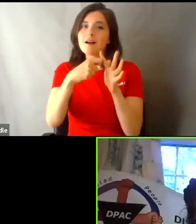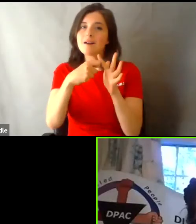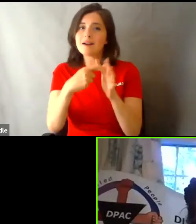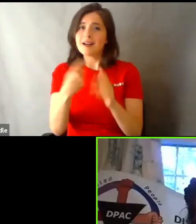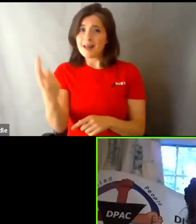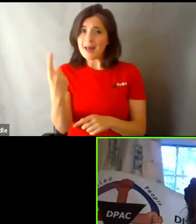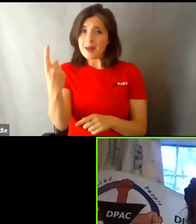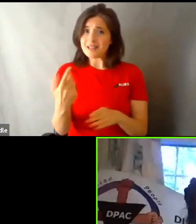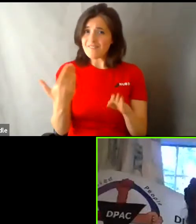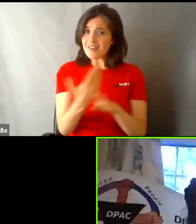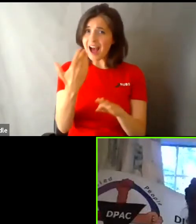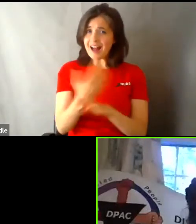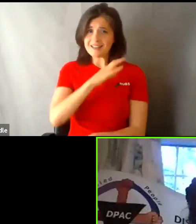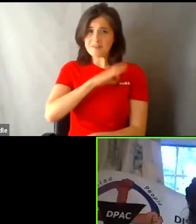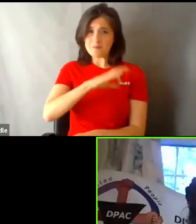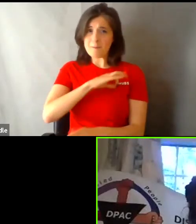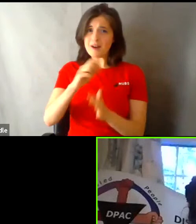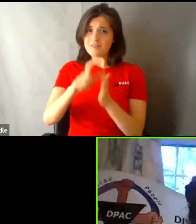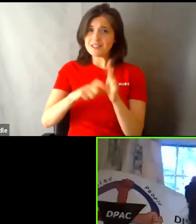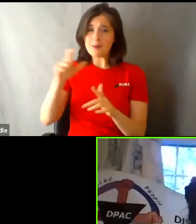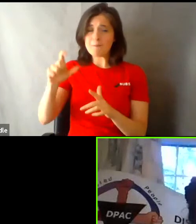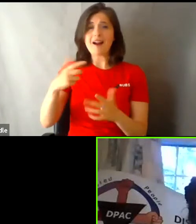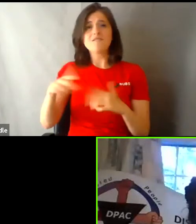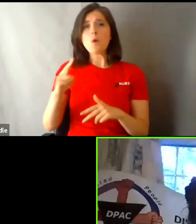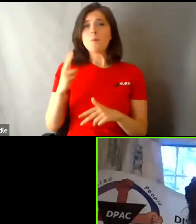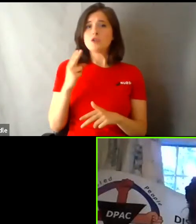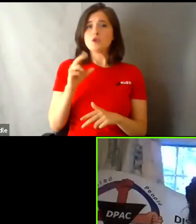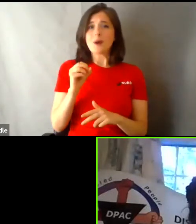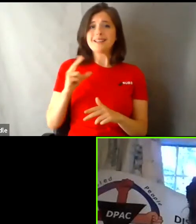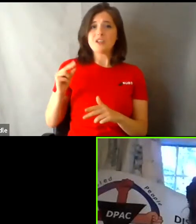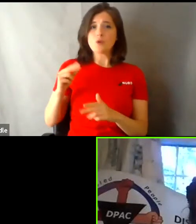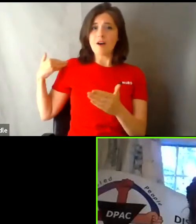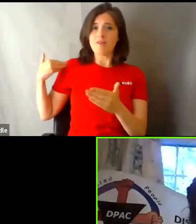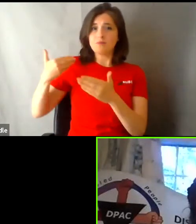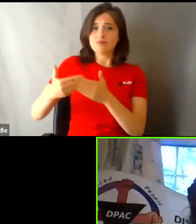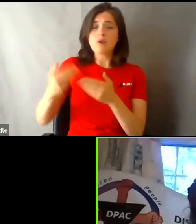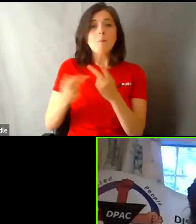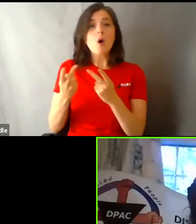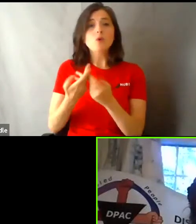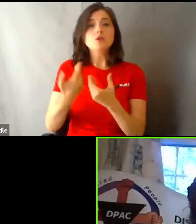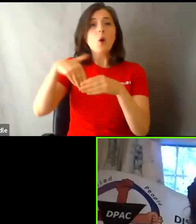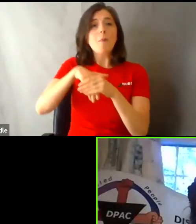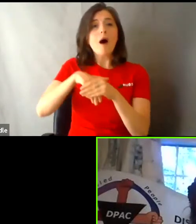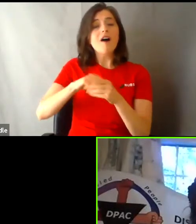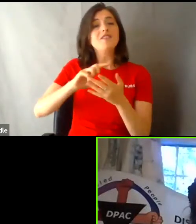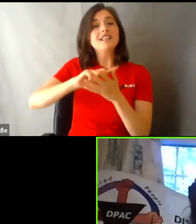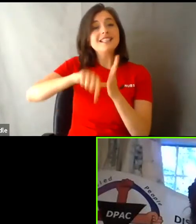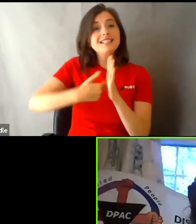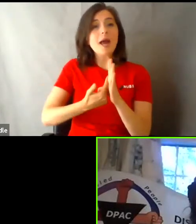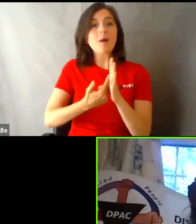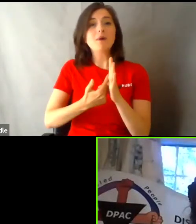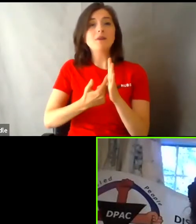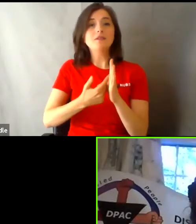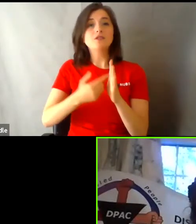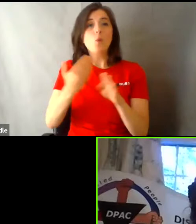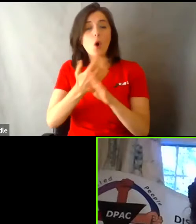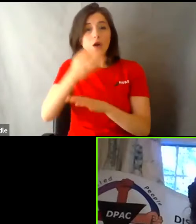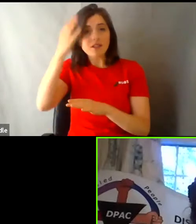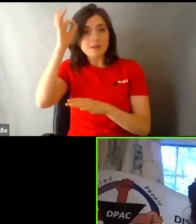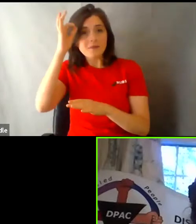DPAC since 2012 and who also sits on the Disabled Workers Committee for the London and Eastern region of